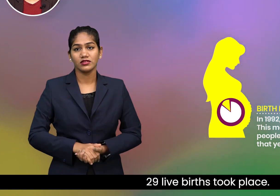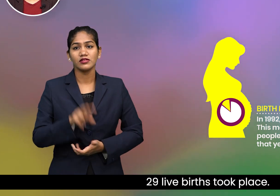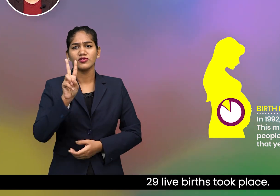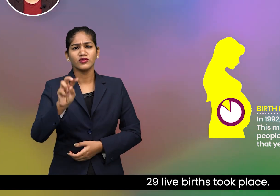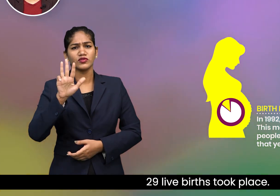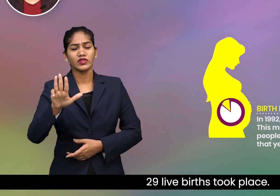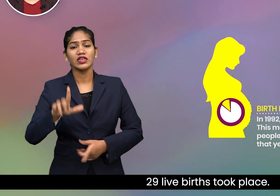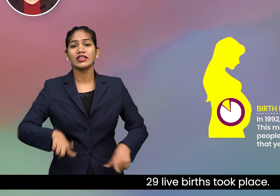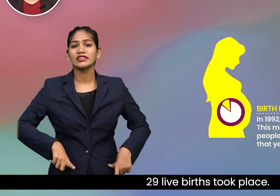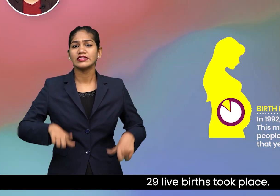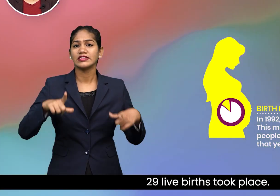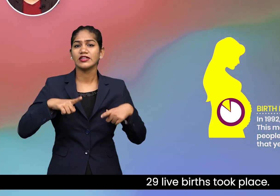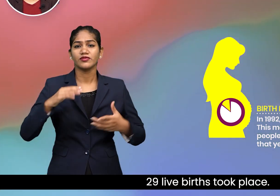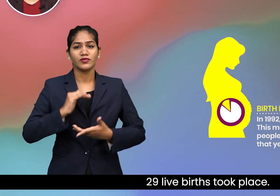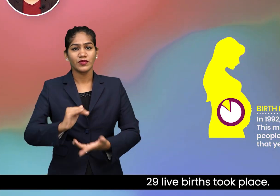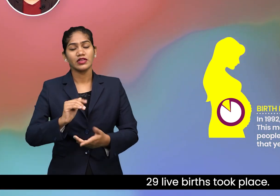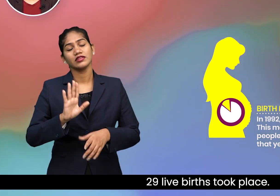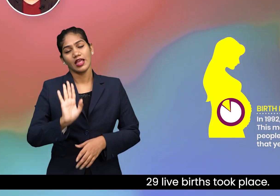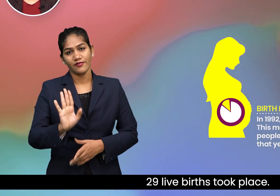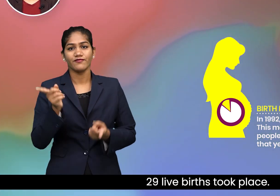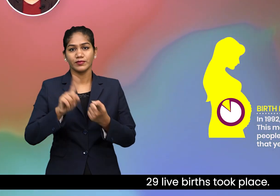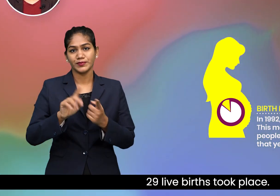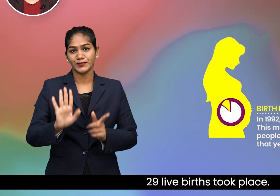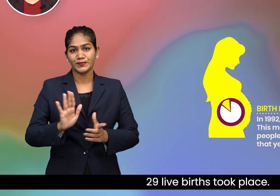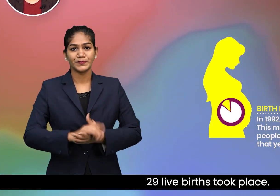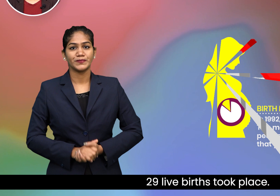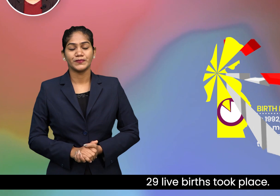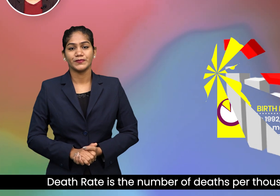29 live births took place.